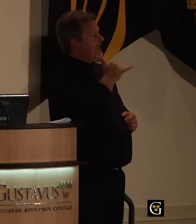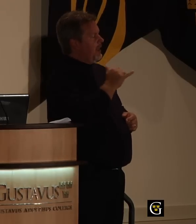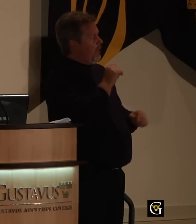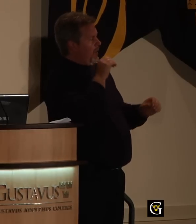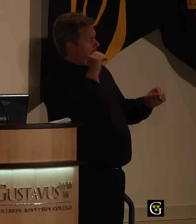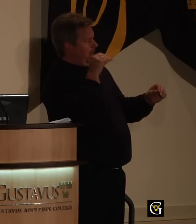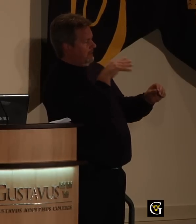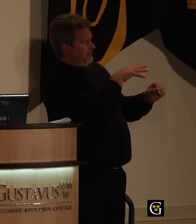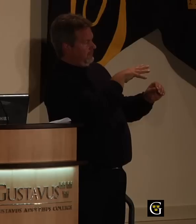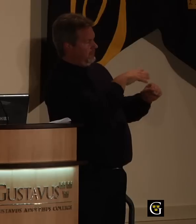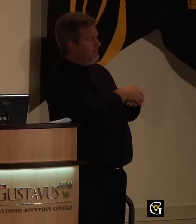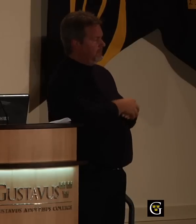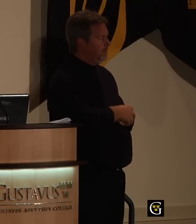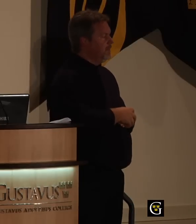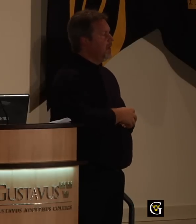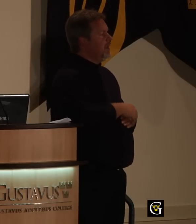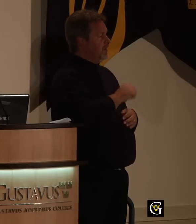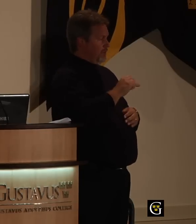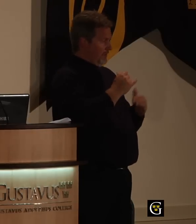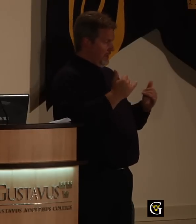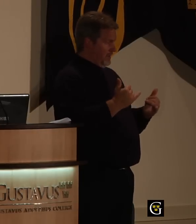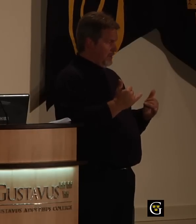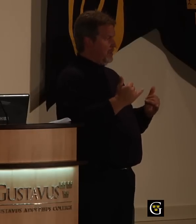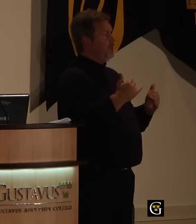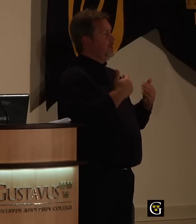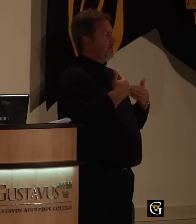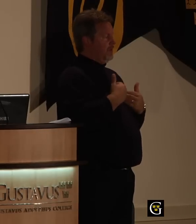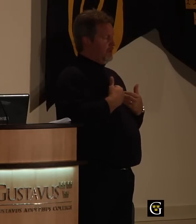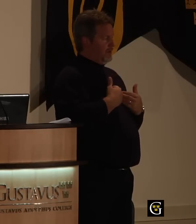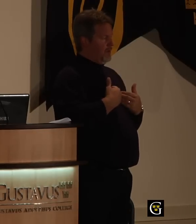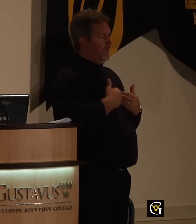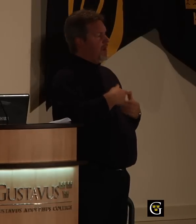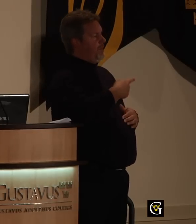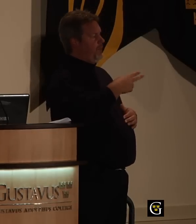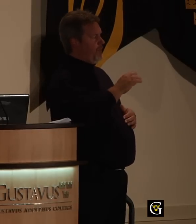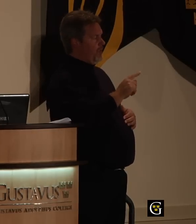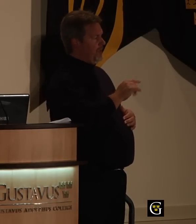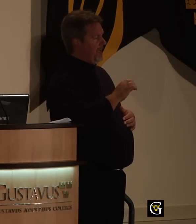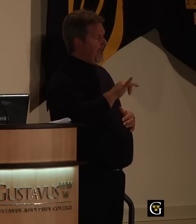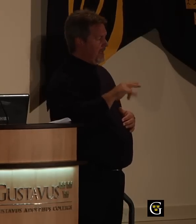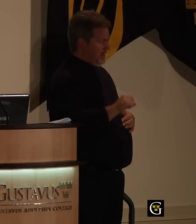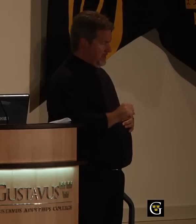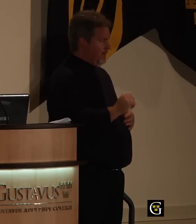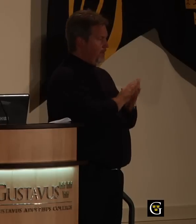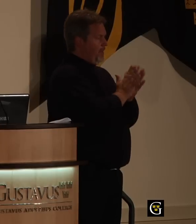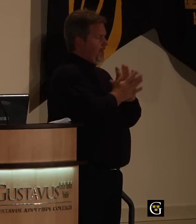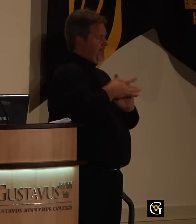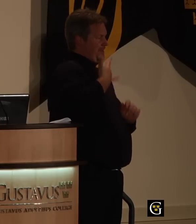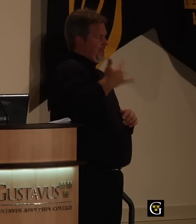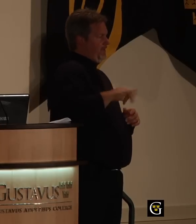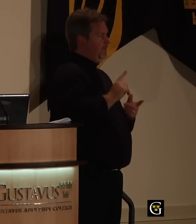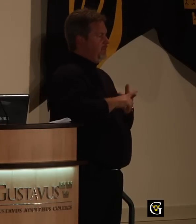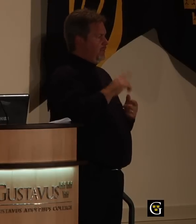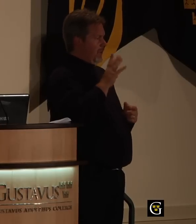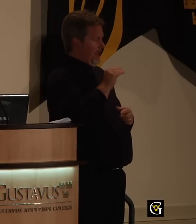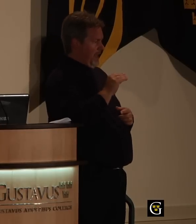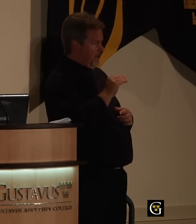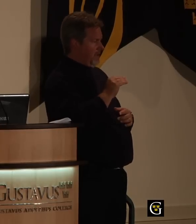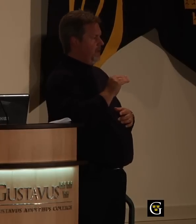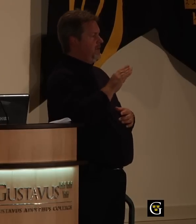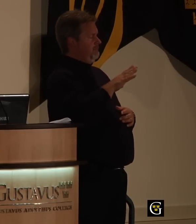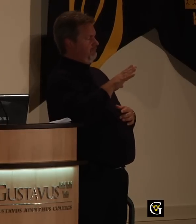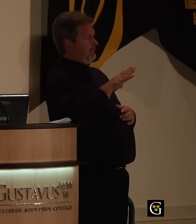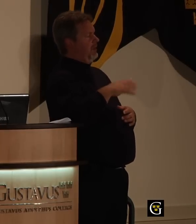here, the lining over between genes and proteins, what it really means is that proteins are sensitive to light. But here we'll just talk about genes.